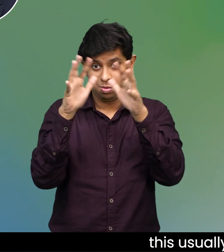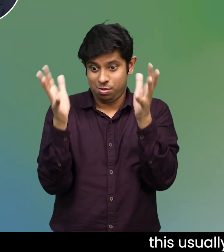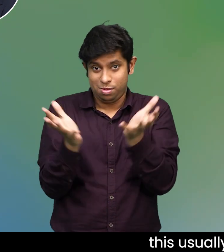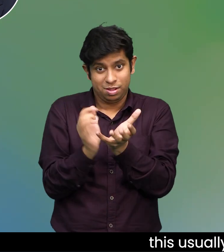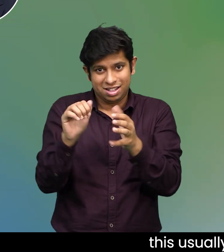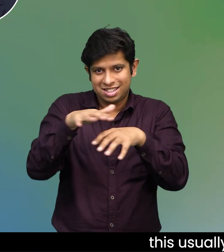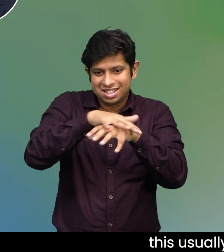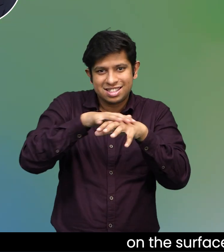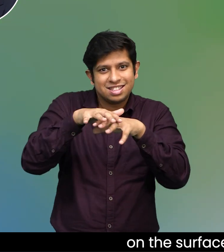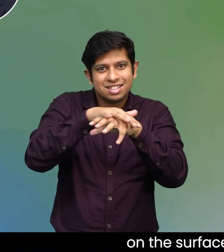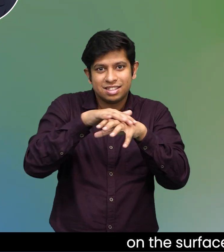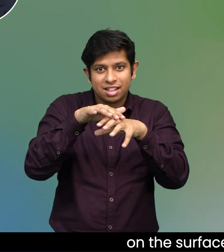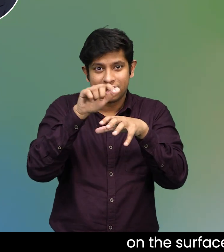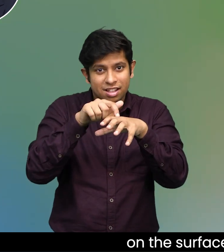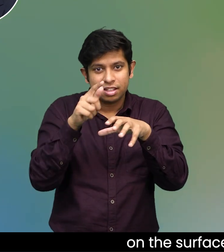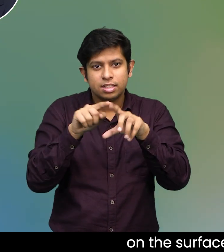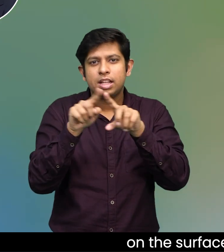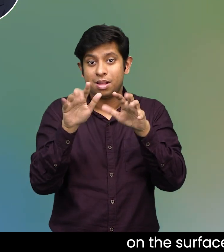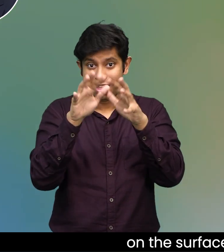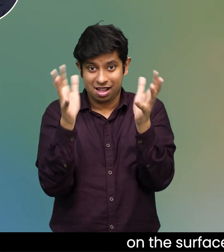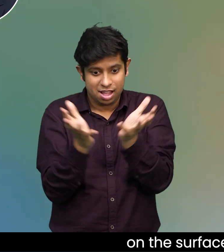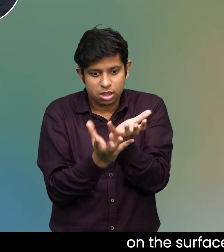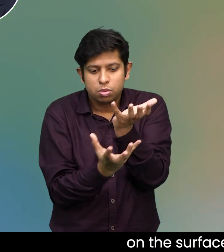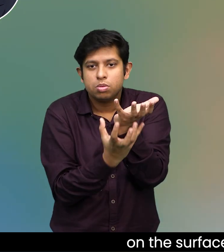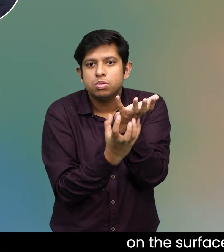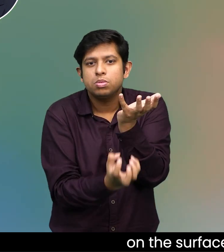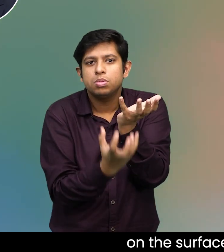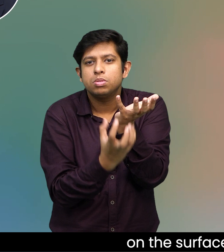This usually happens on the surface of the earth.